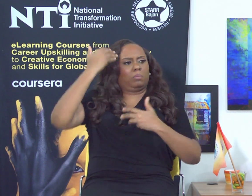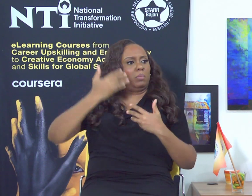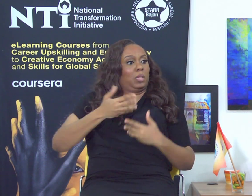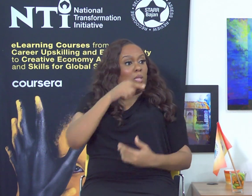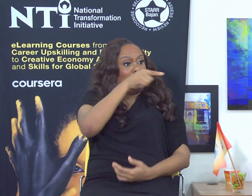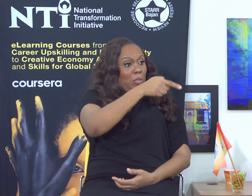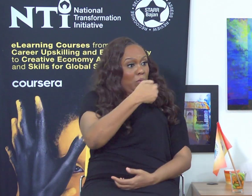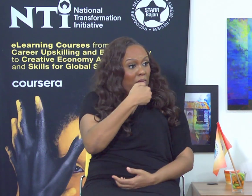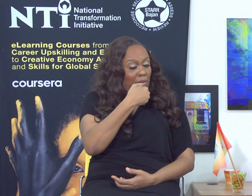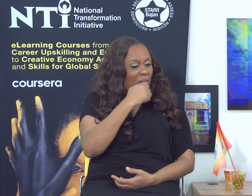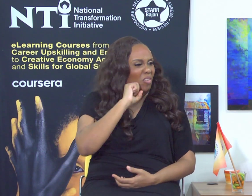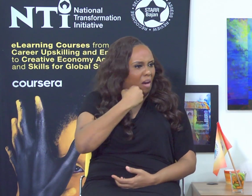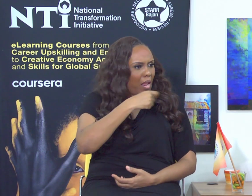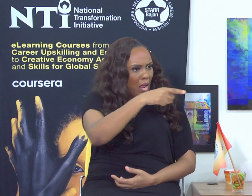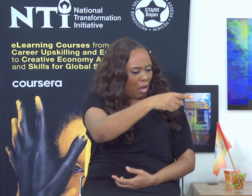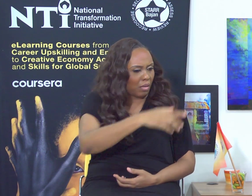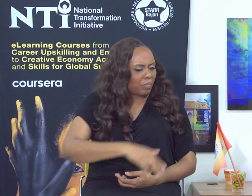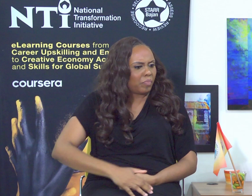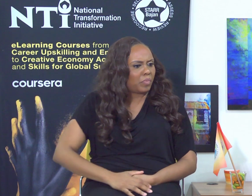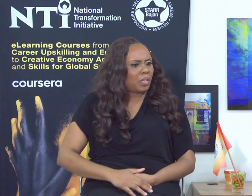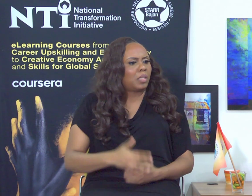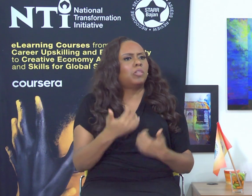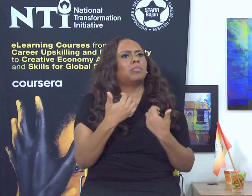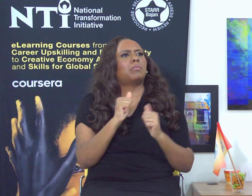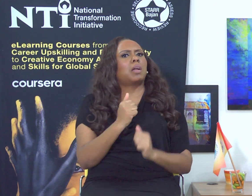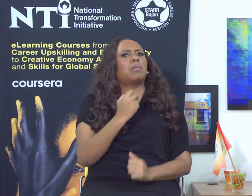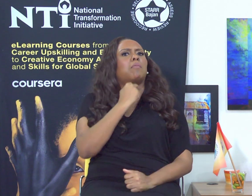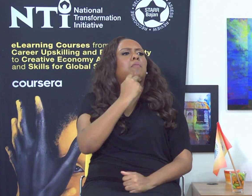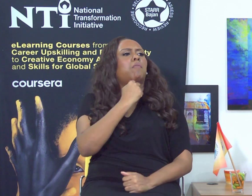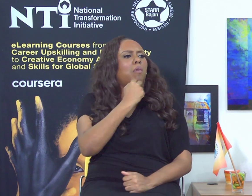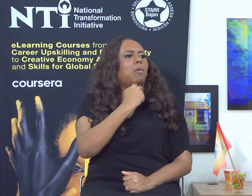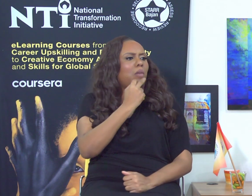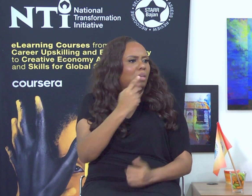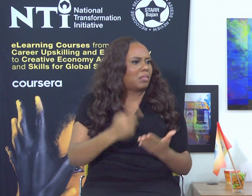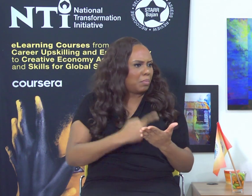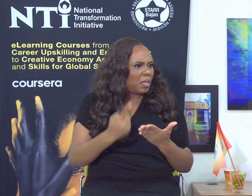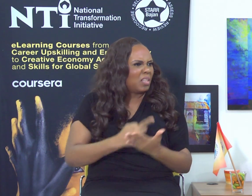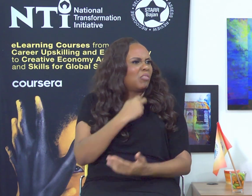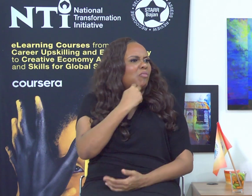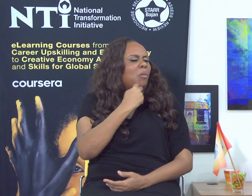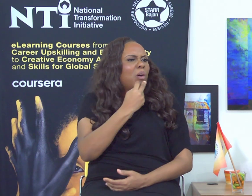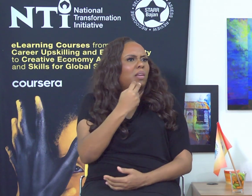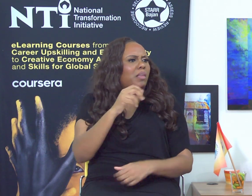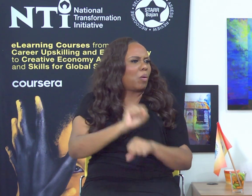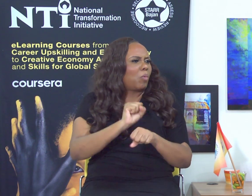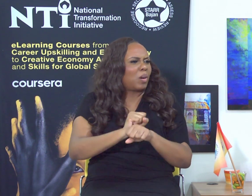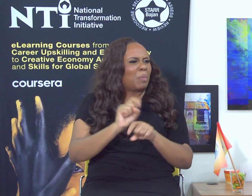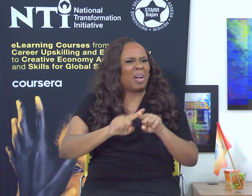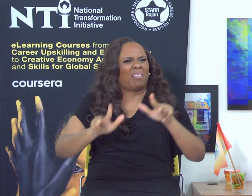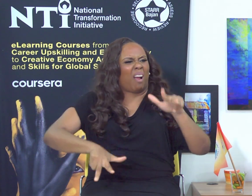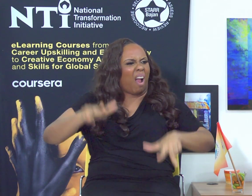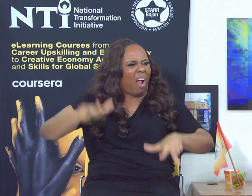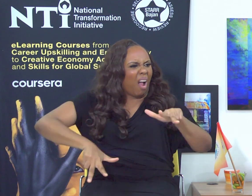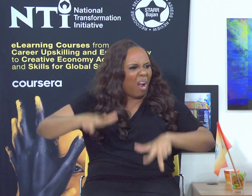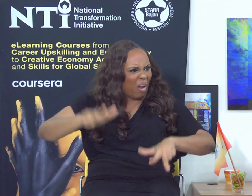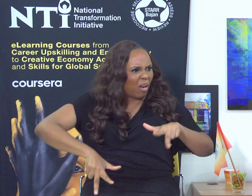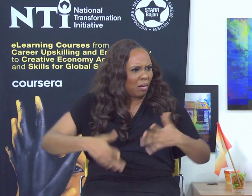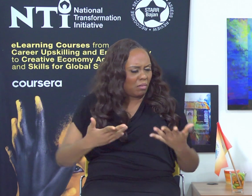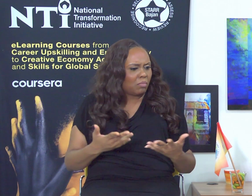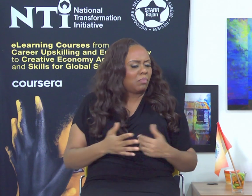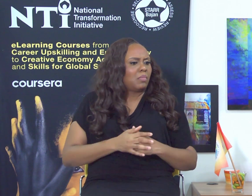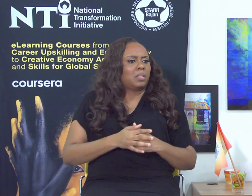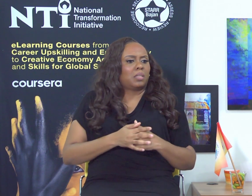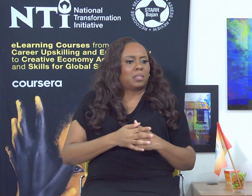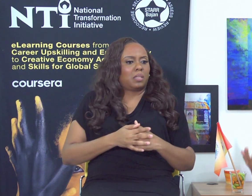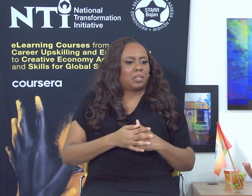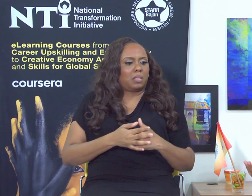You mentioned, Soraya, you tried to sound your voice at first at work and you felt it was awkward.